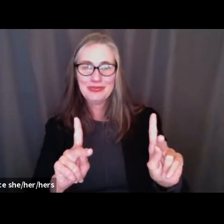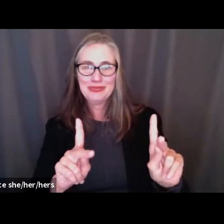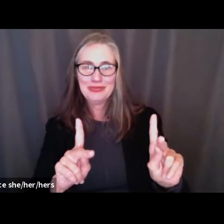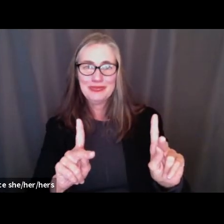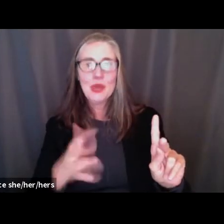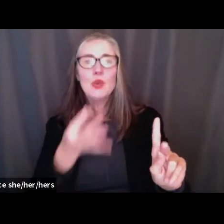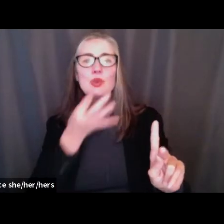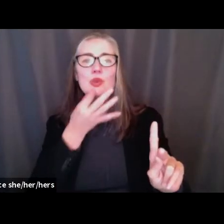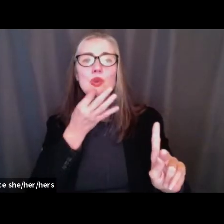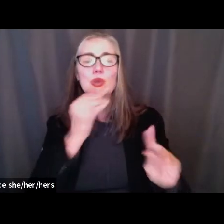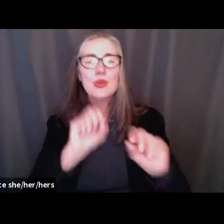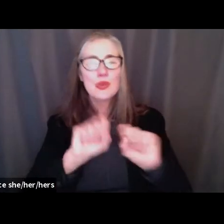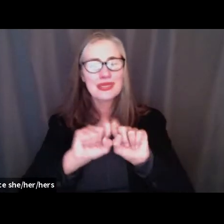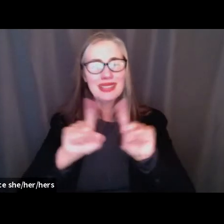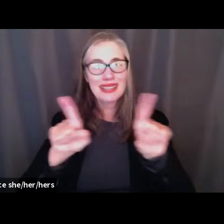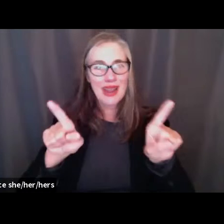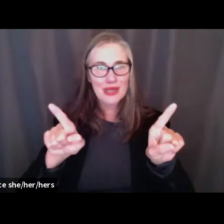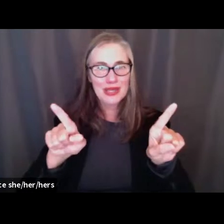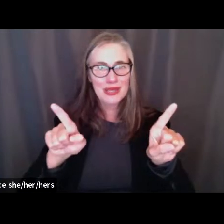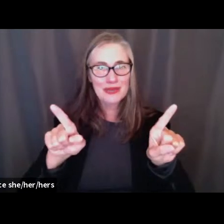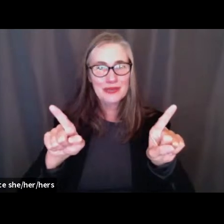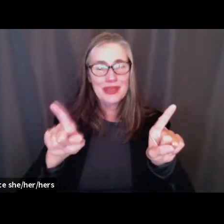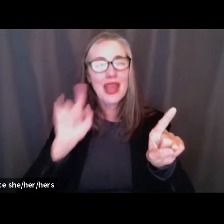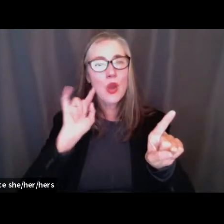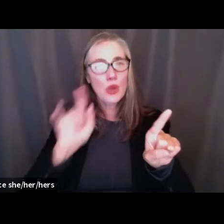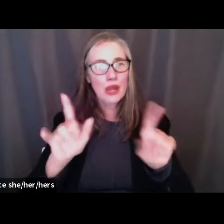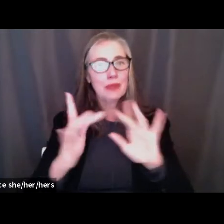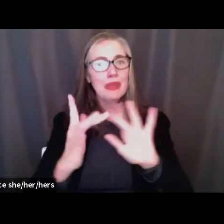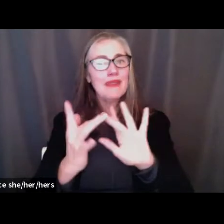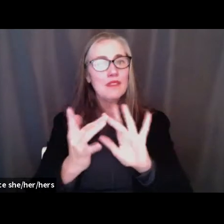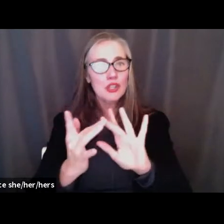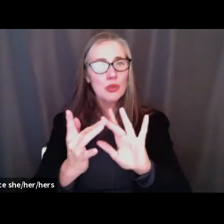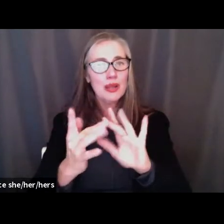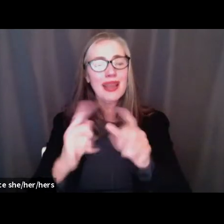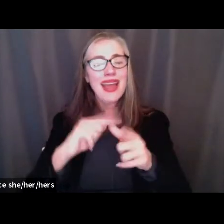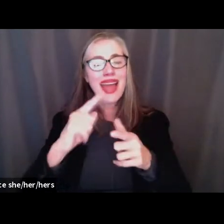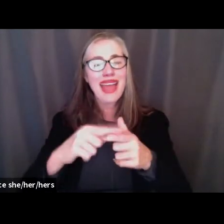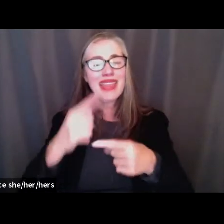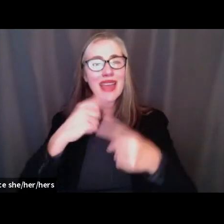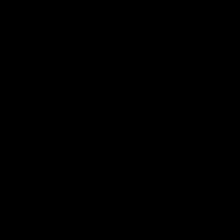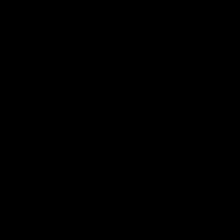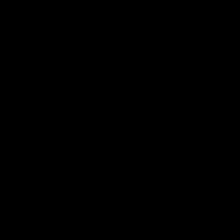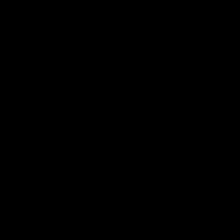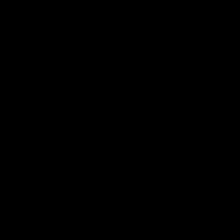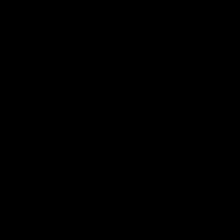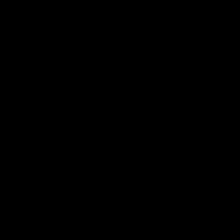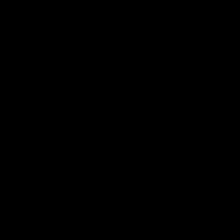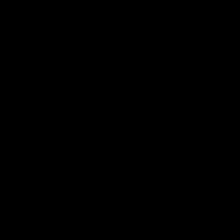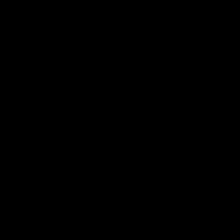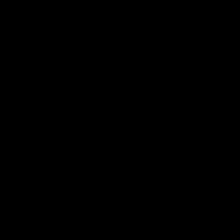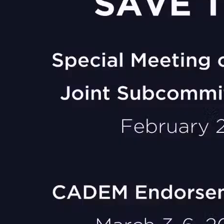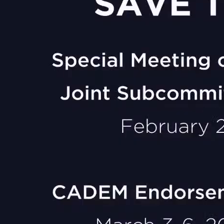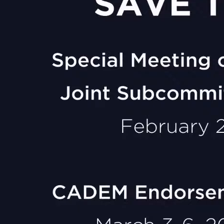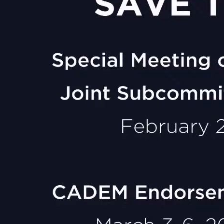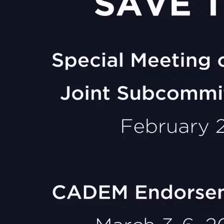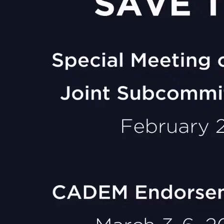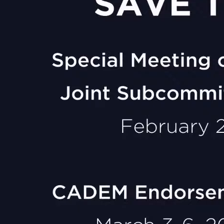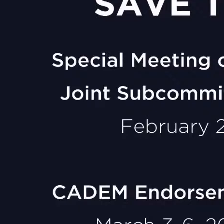shortly. That will be virtual, and then we'll be back in for hopefully an